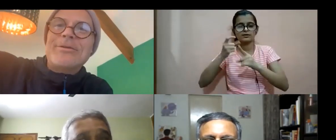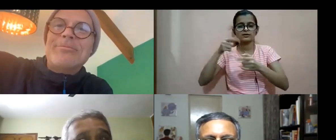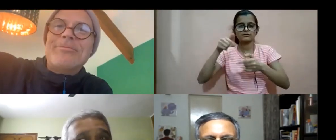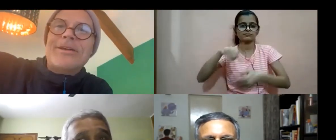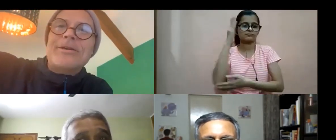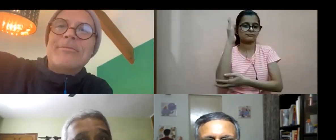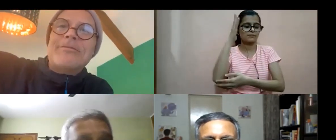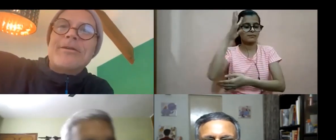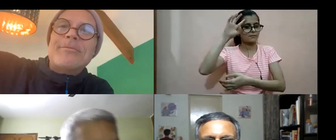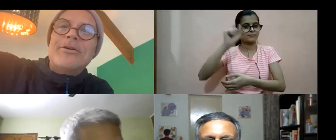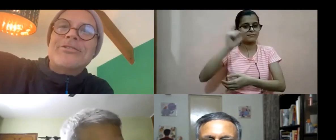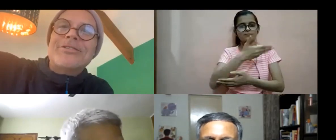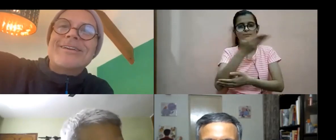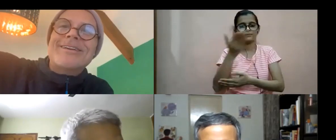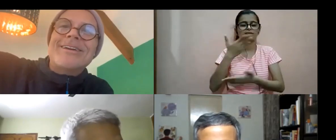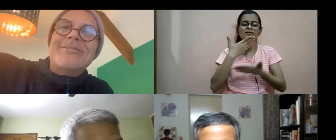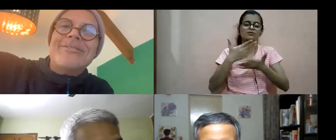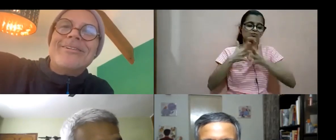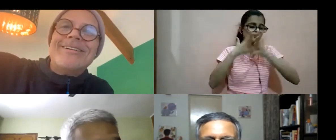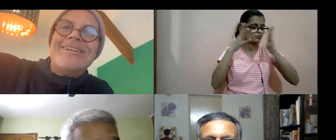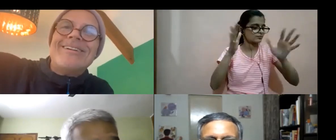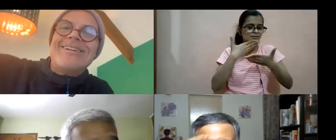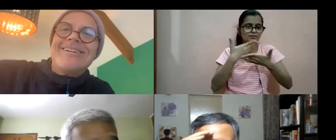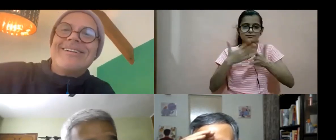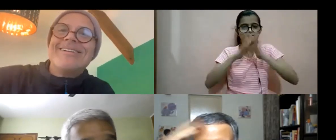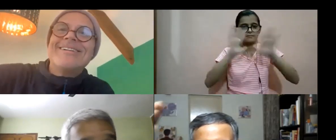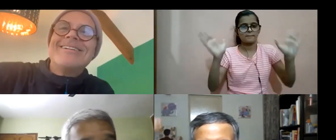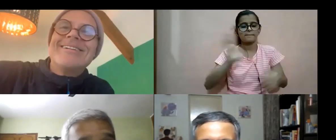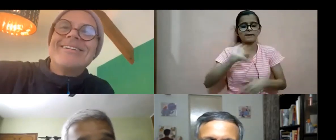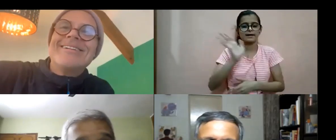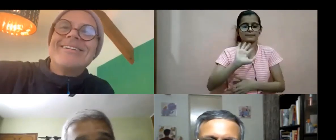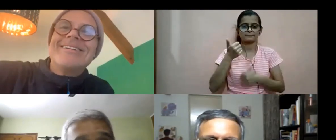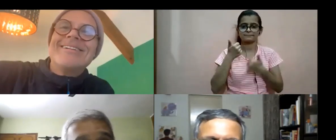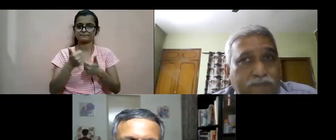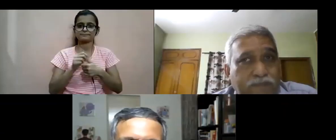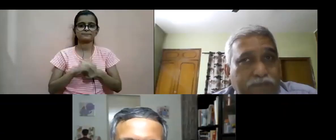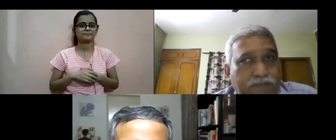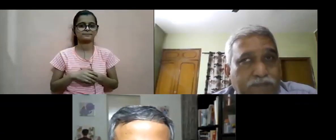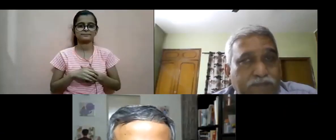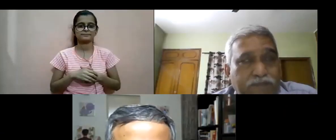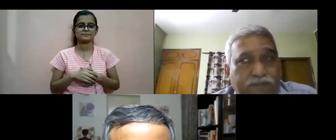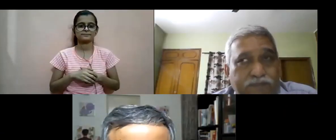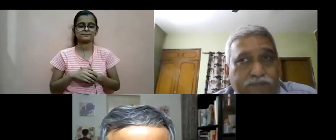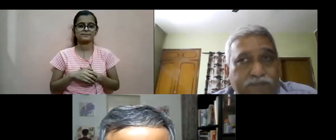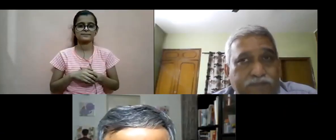Thank you. Thank you. Thank you very much. Thank you. Thank you.